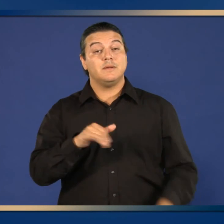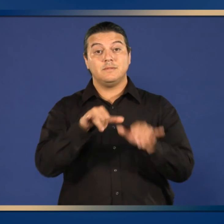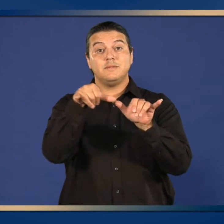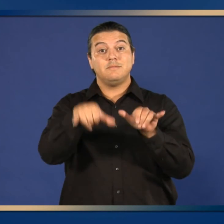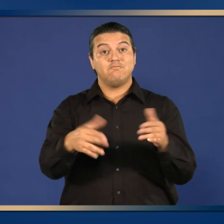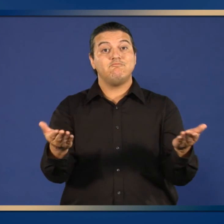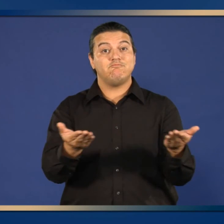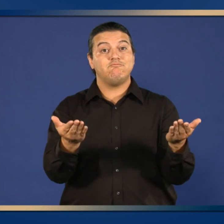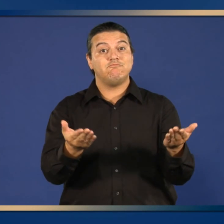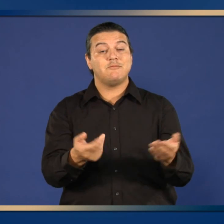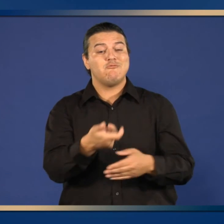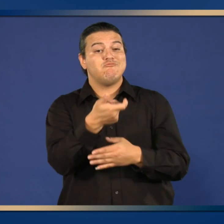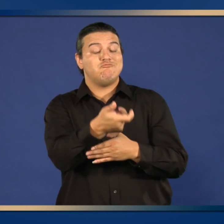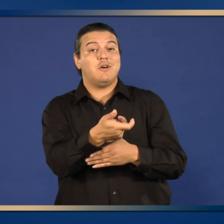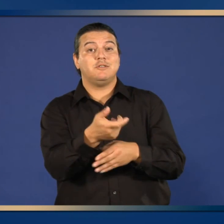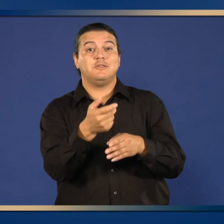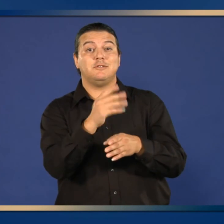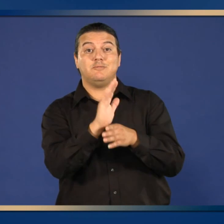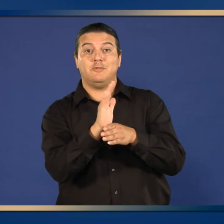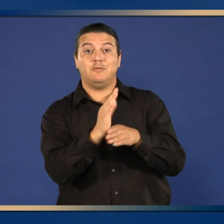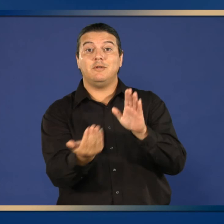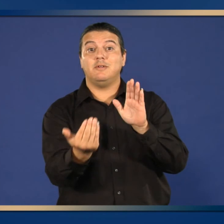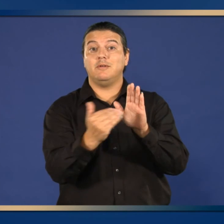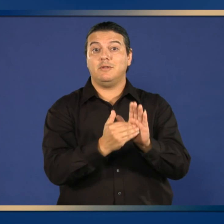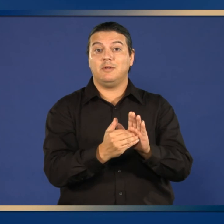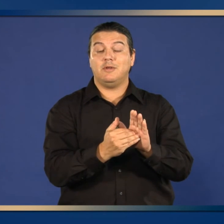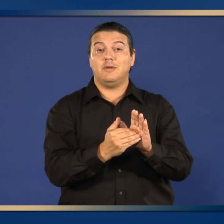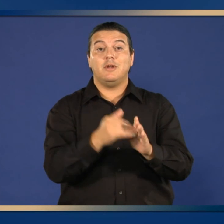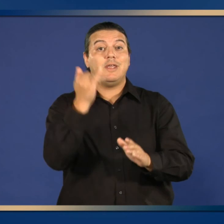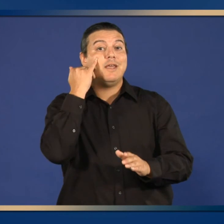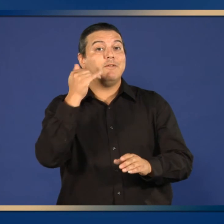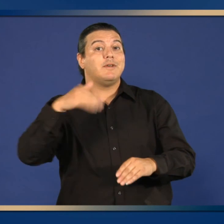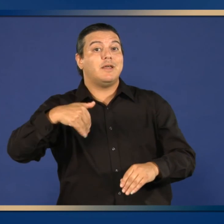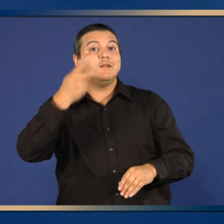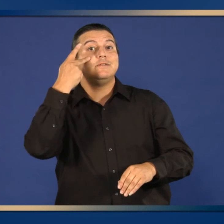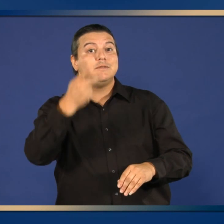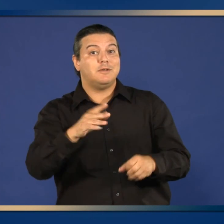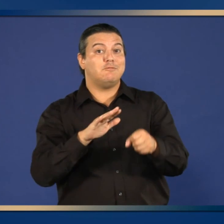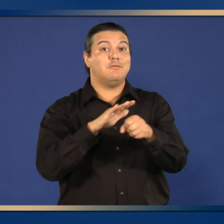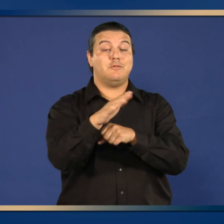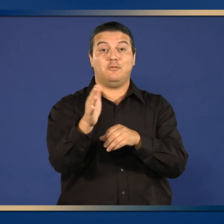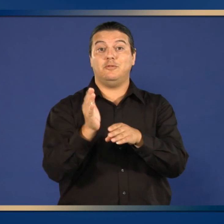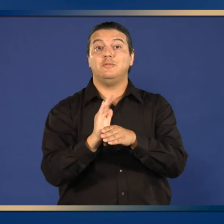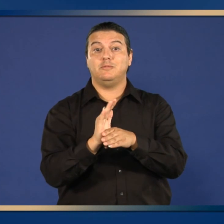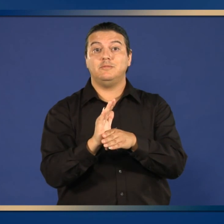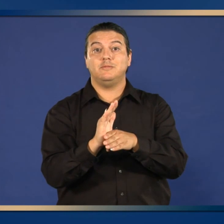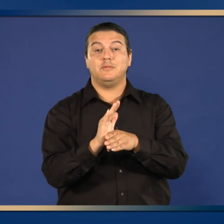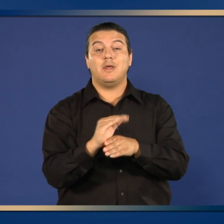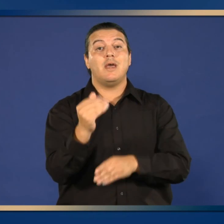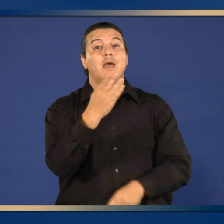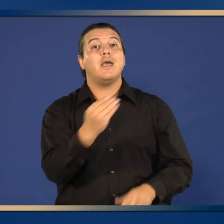Please stay here while this video is repeated for anyone who has not had a chance to see it.